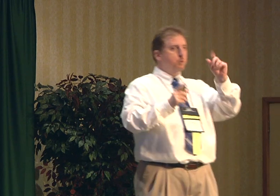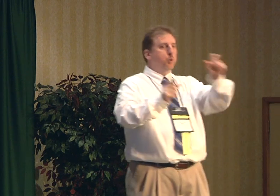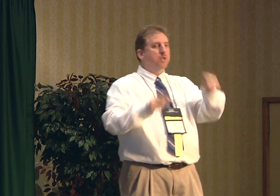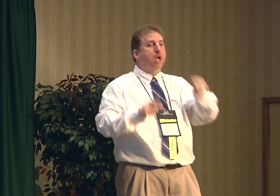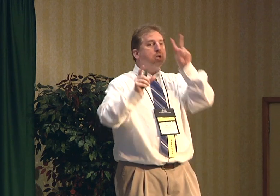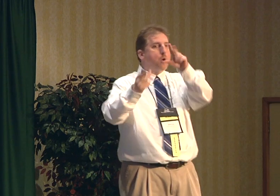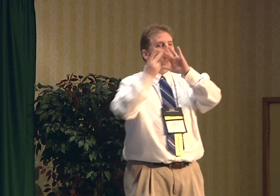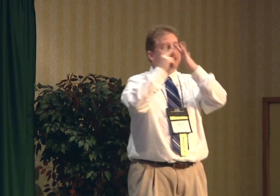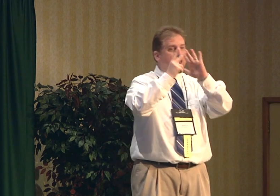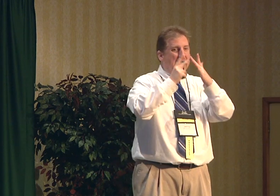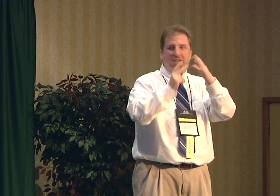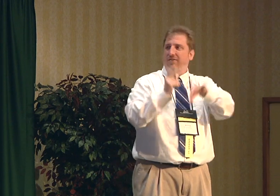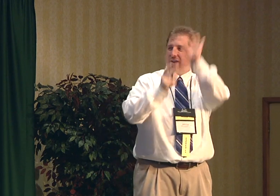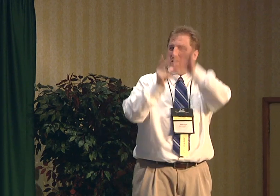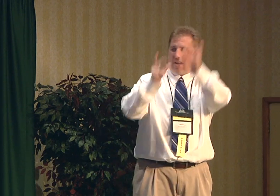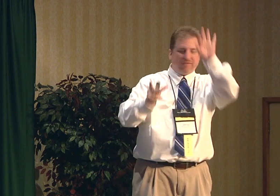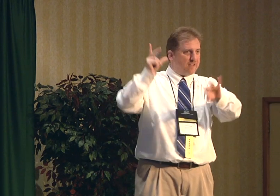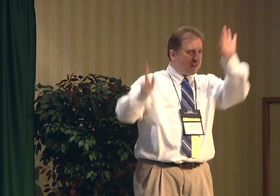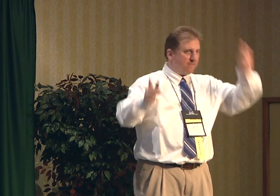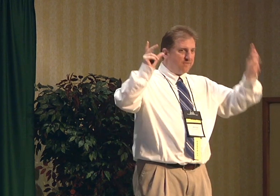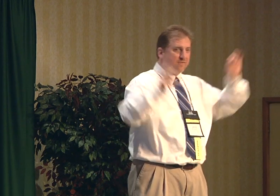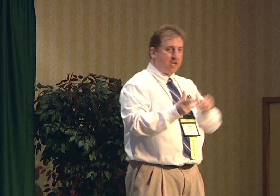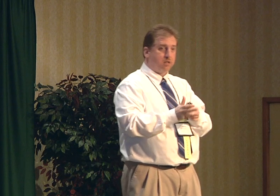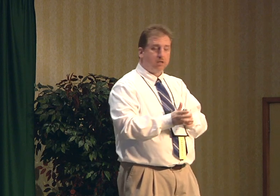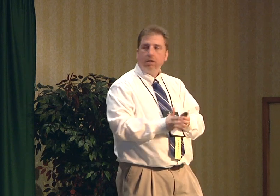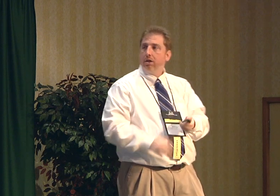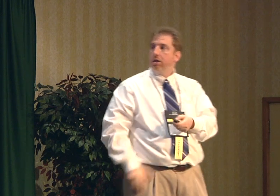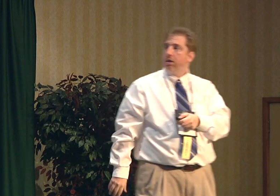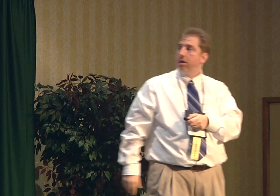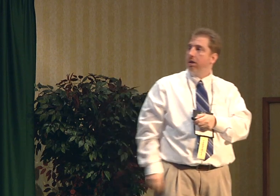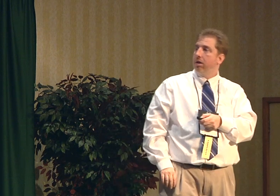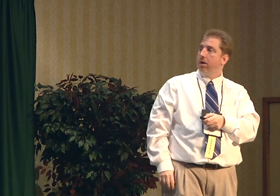you. You can go on the internet and you can find this research for yourselves.